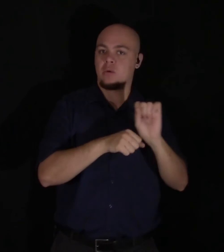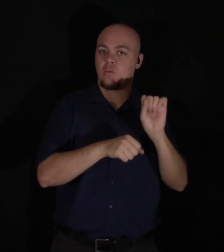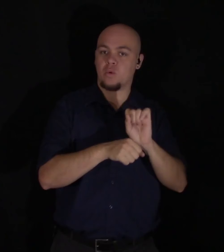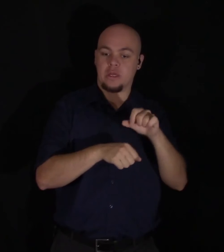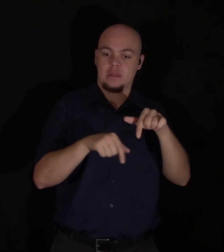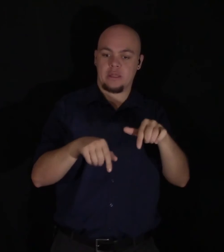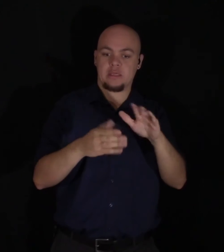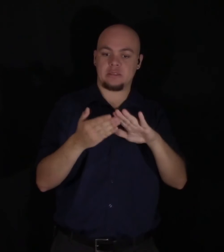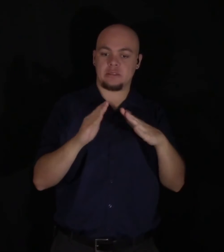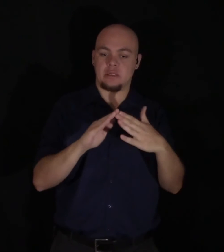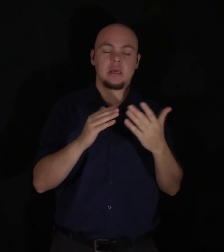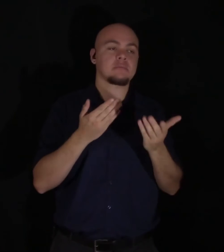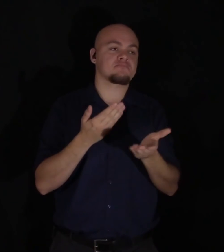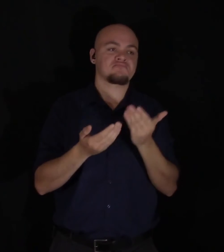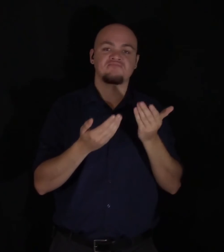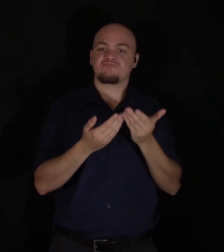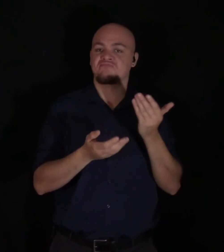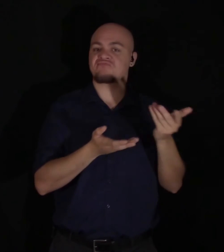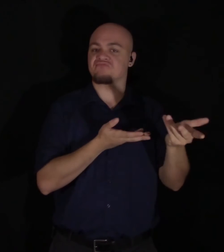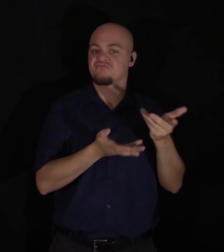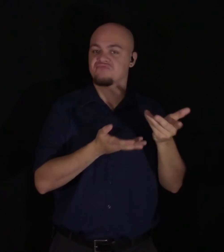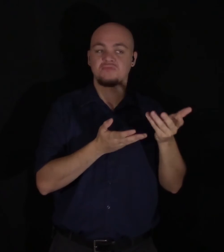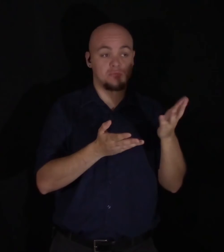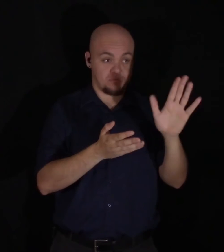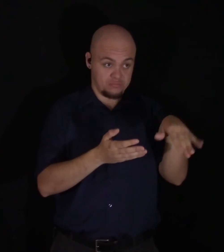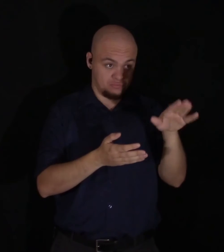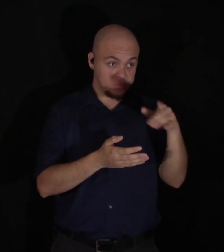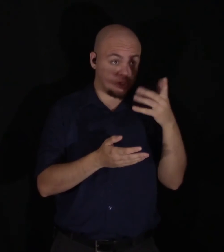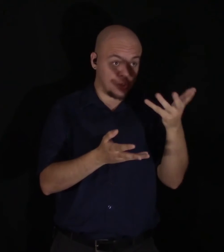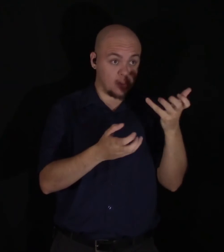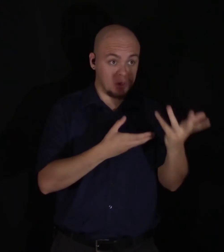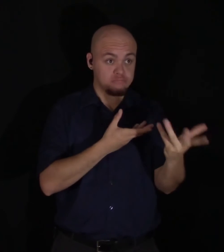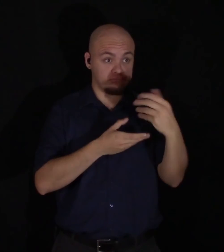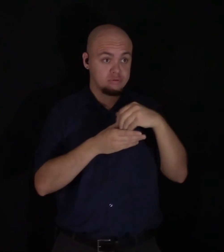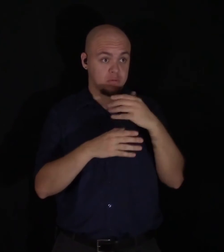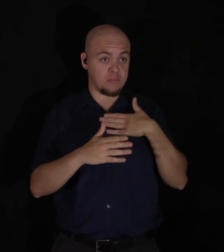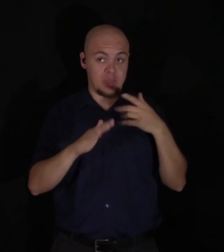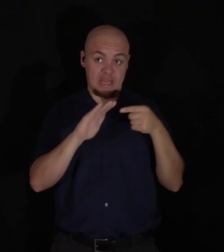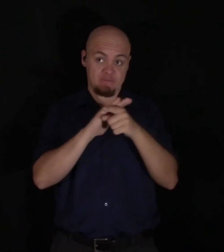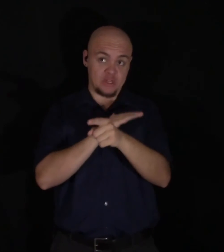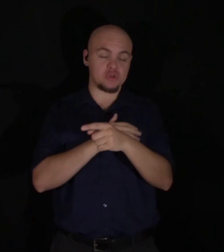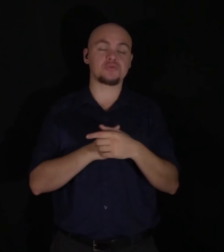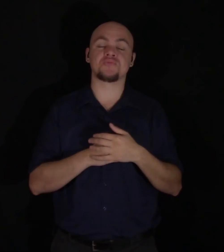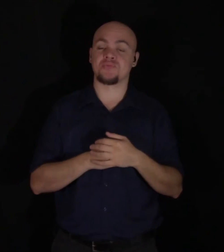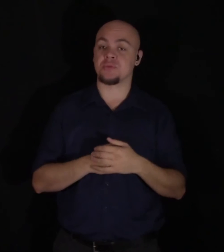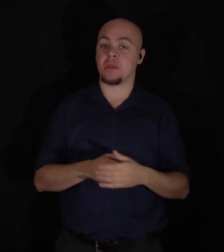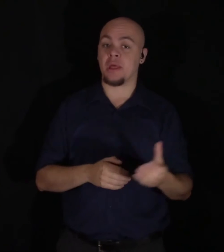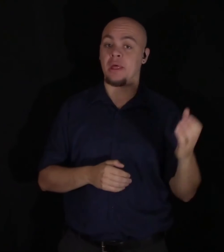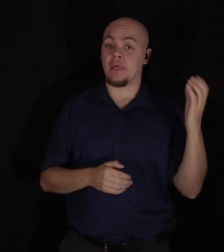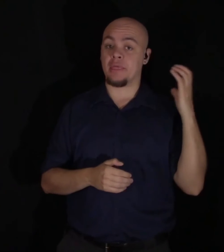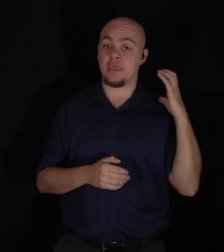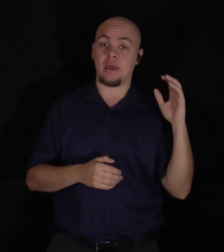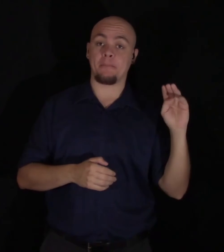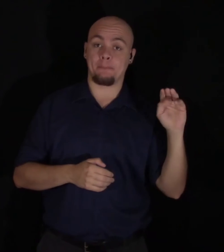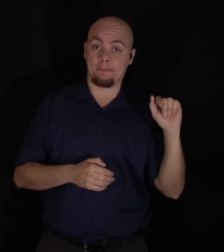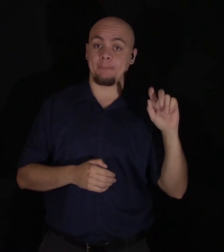I easily engaged him to assist in my enterprise. The master is a person of excellent